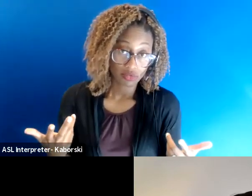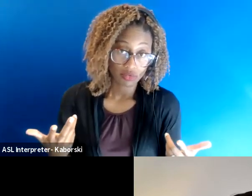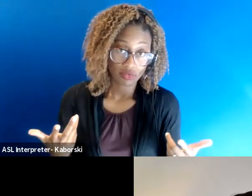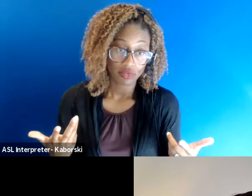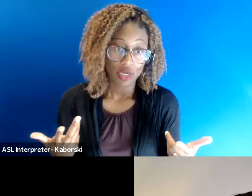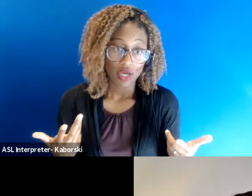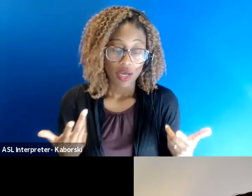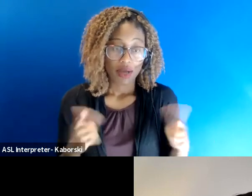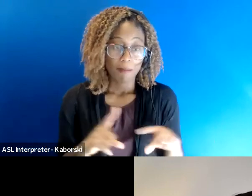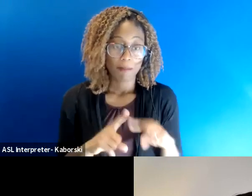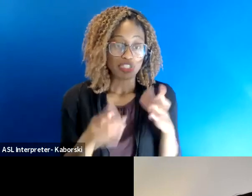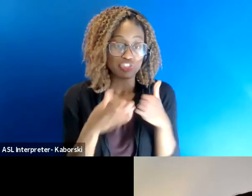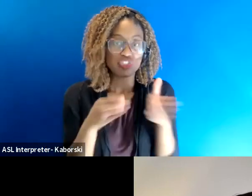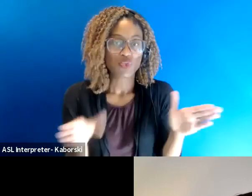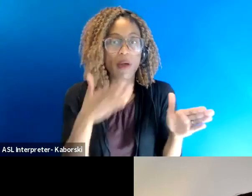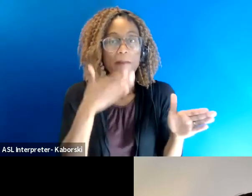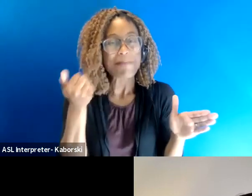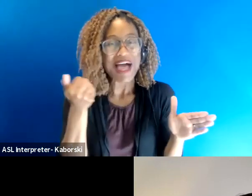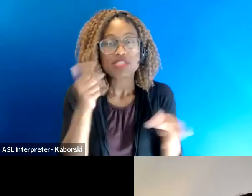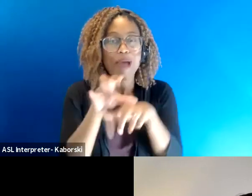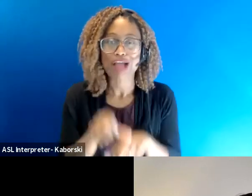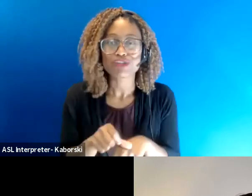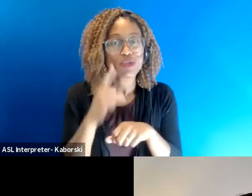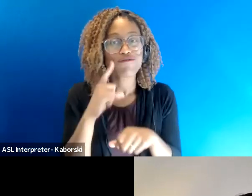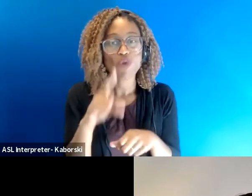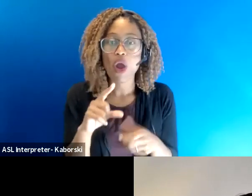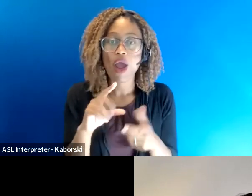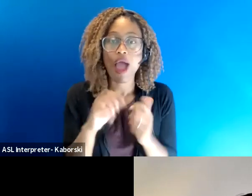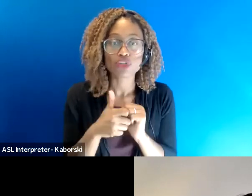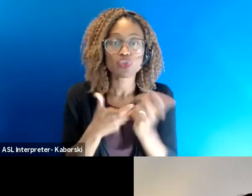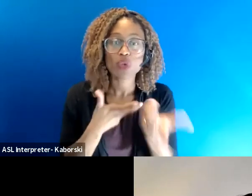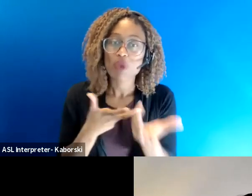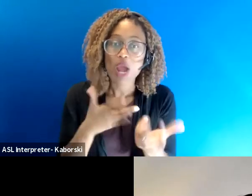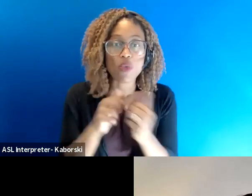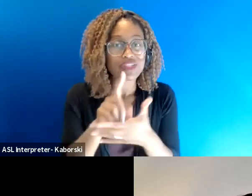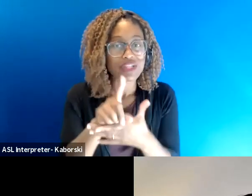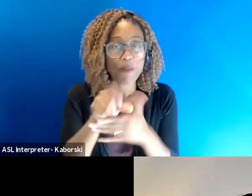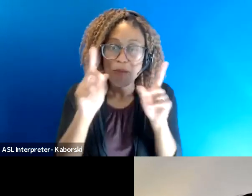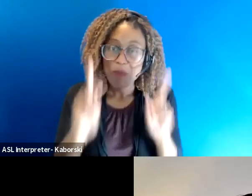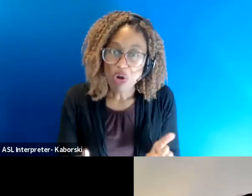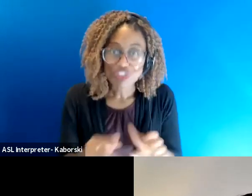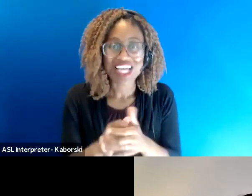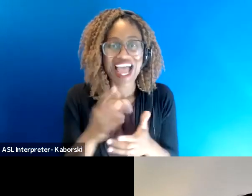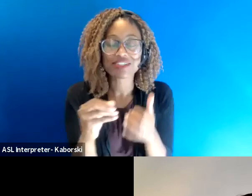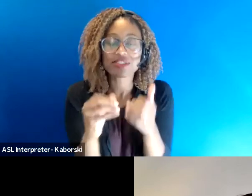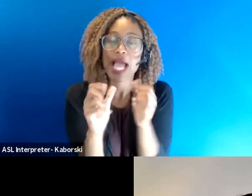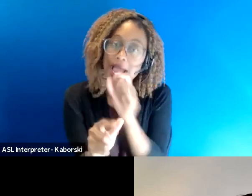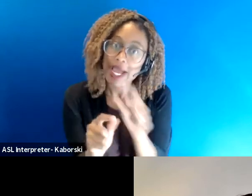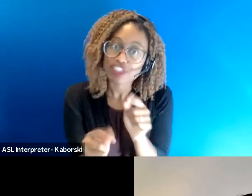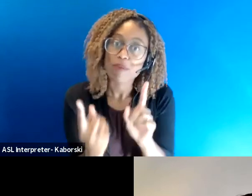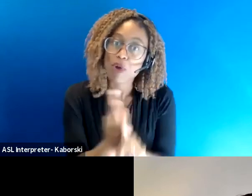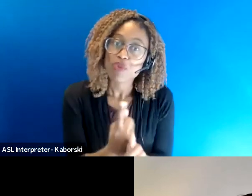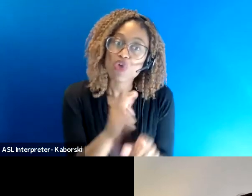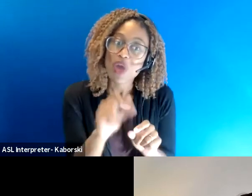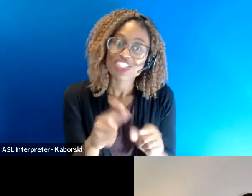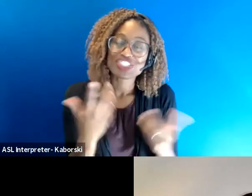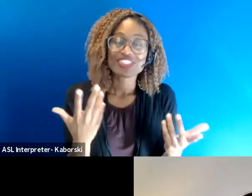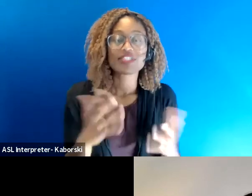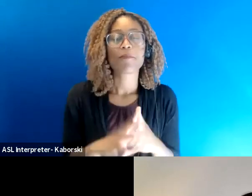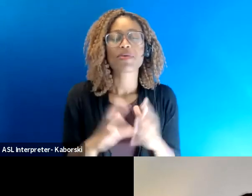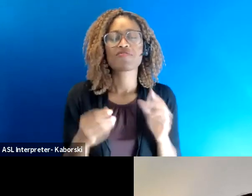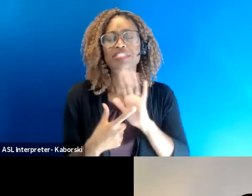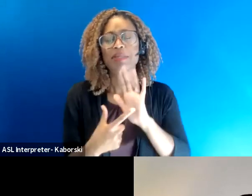Just some general best practices and things people can ask. And if it's okay, I'll give an